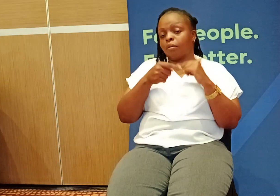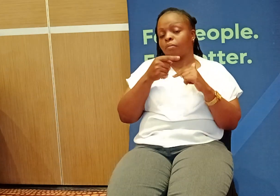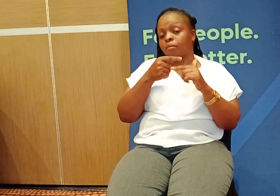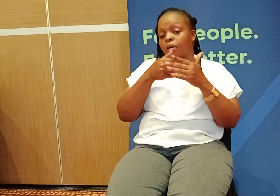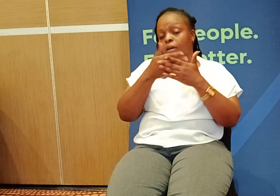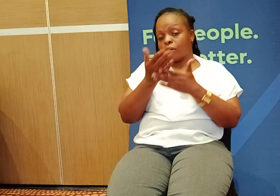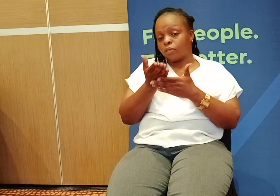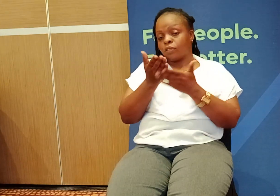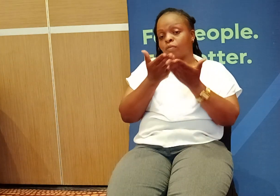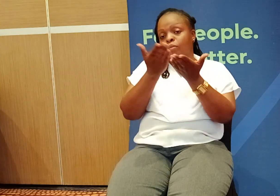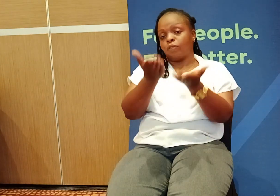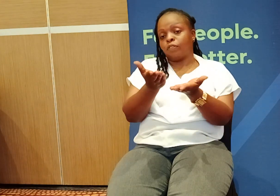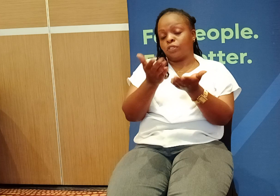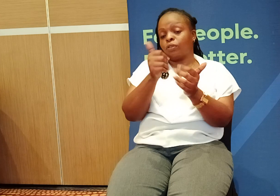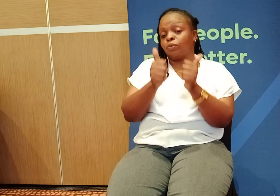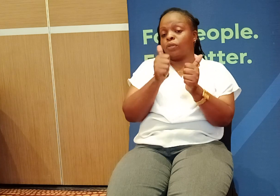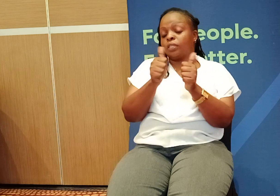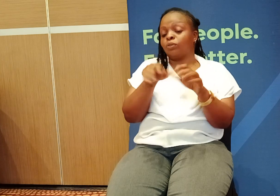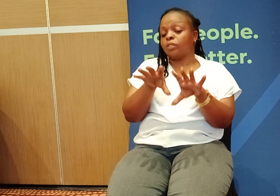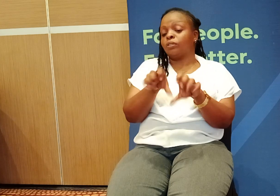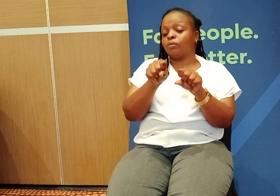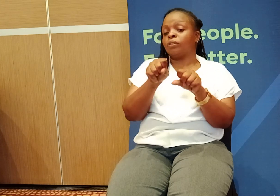the provisions we took in 2023.